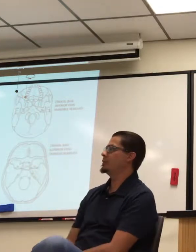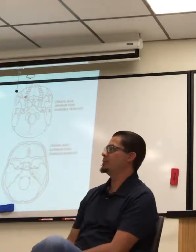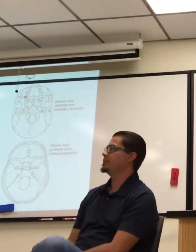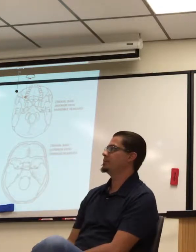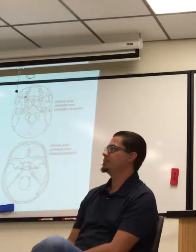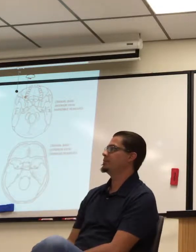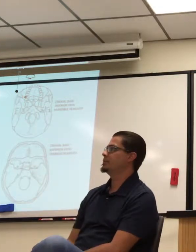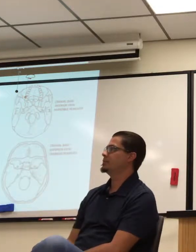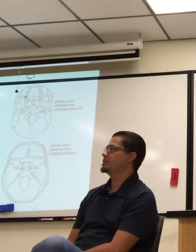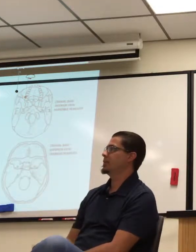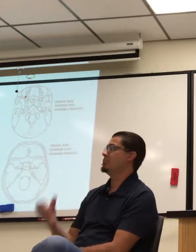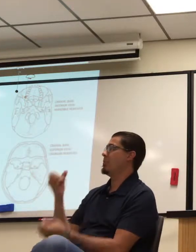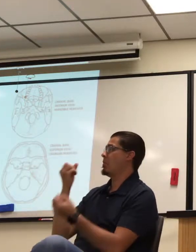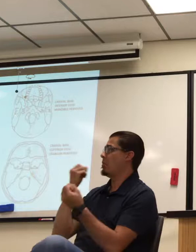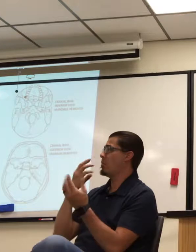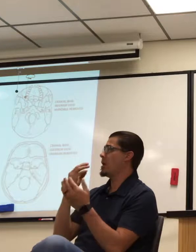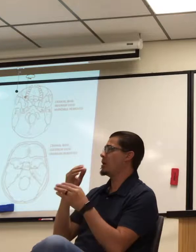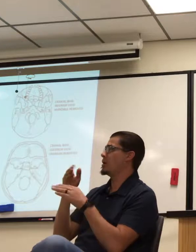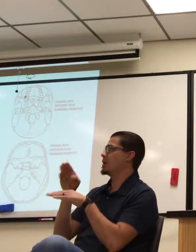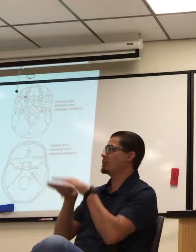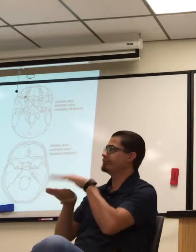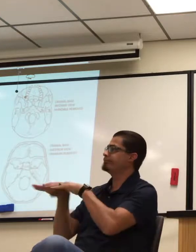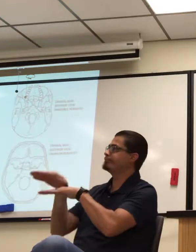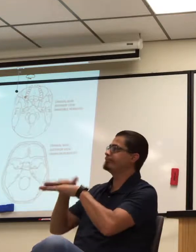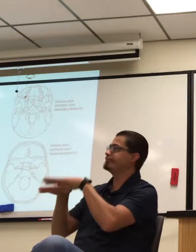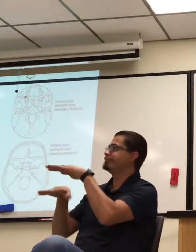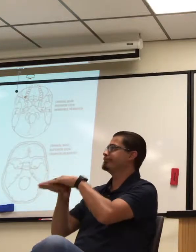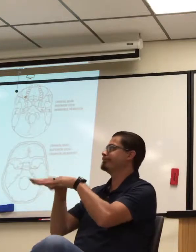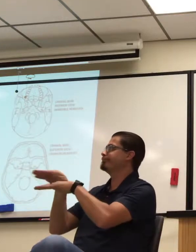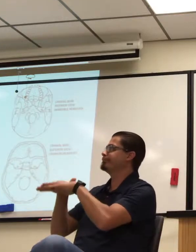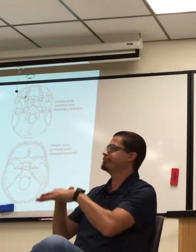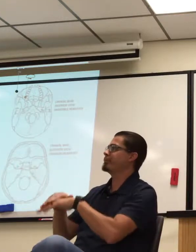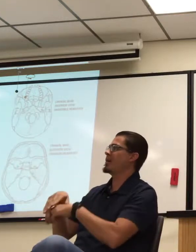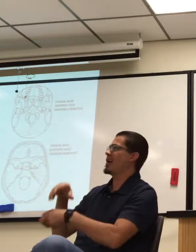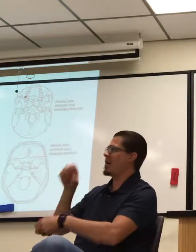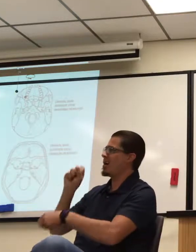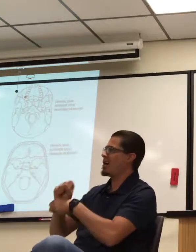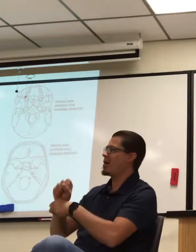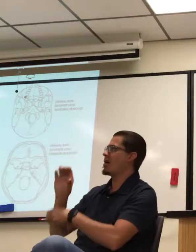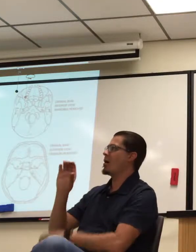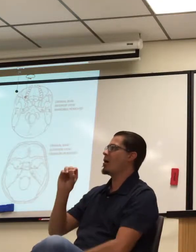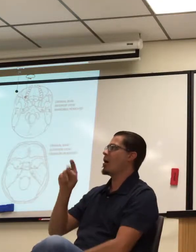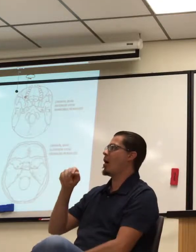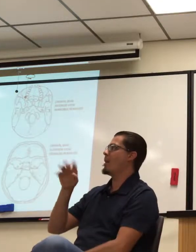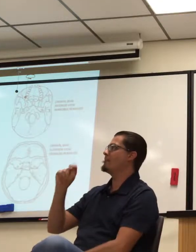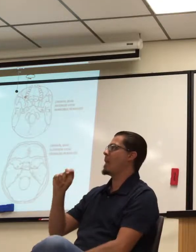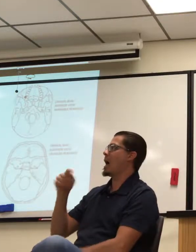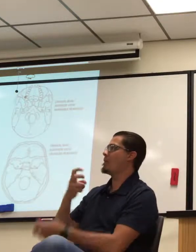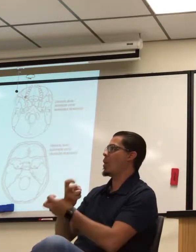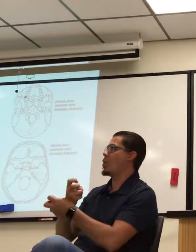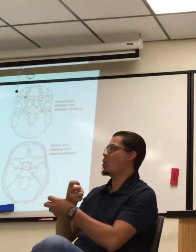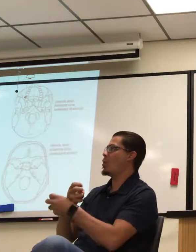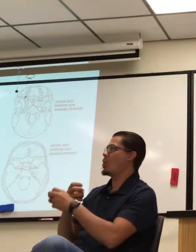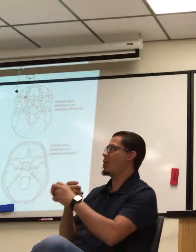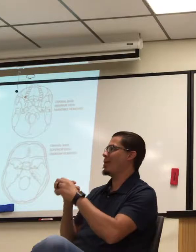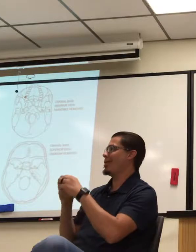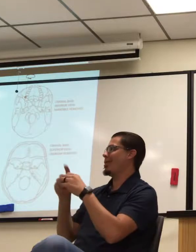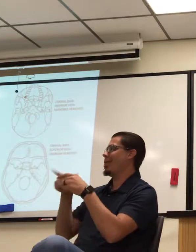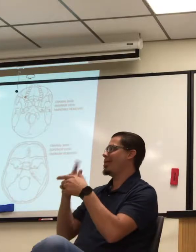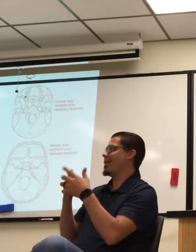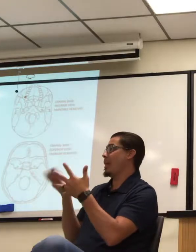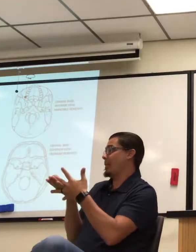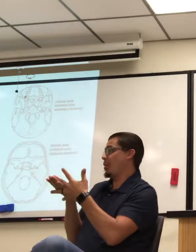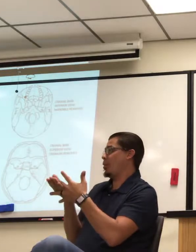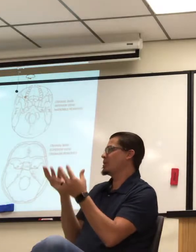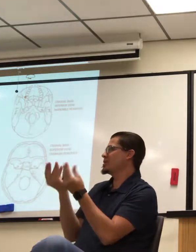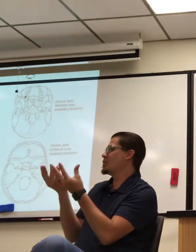You have many layers of compact bone, and you have all this trabecular spongy bone in the middle, and you have